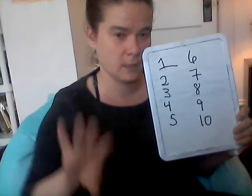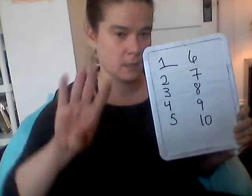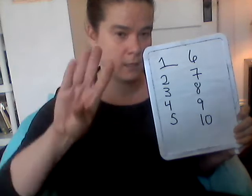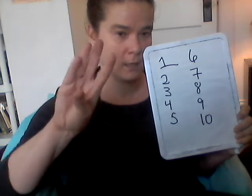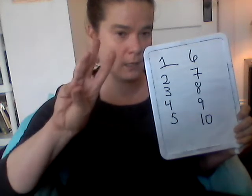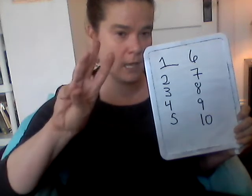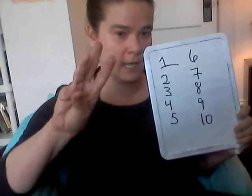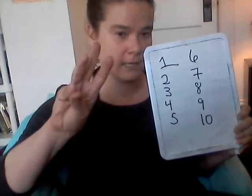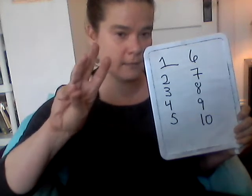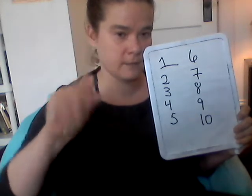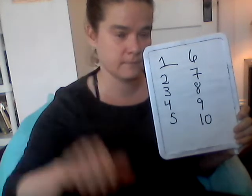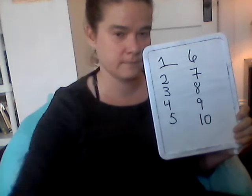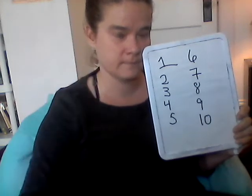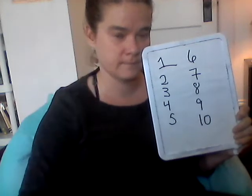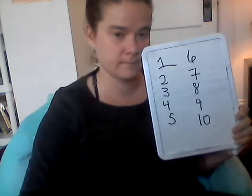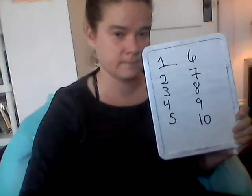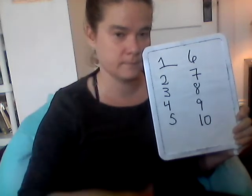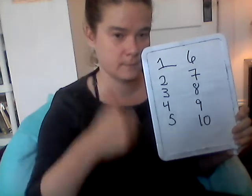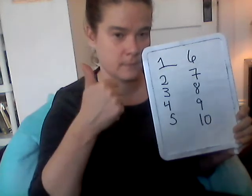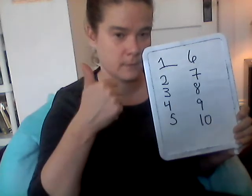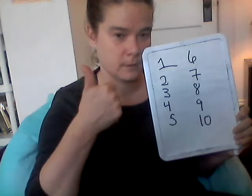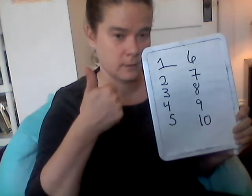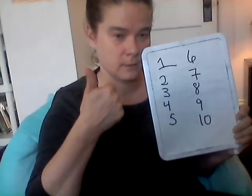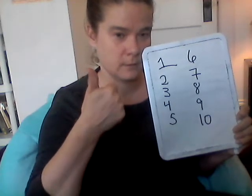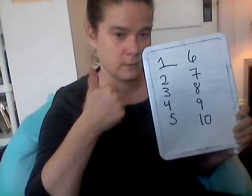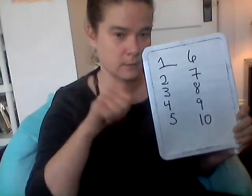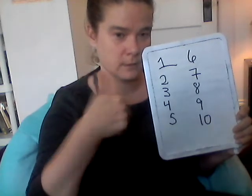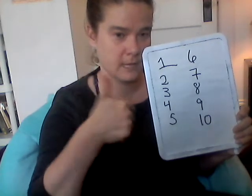nine, ten.